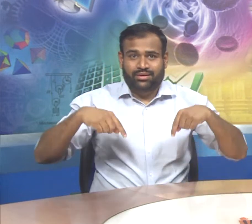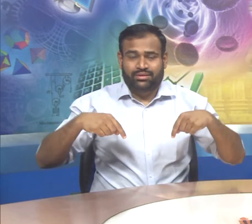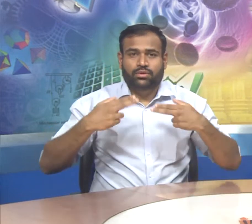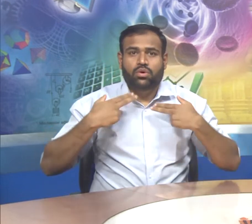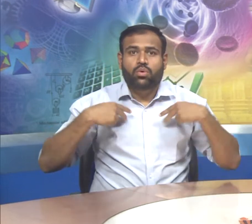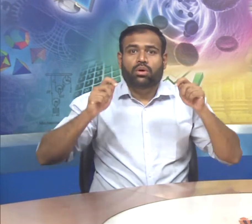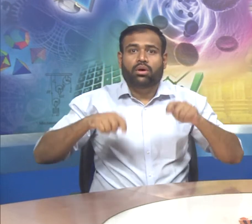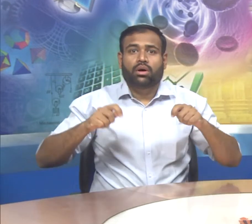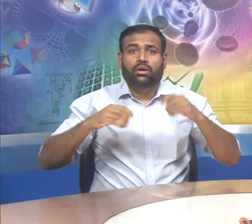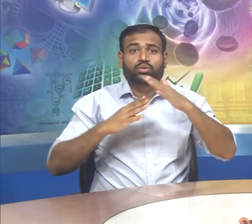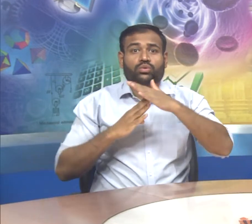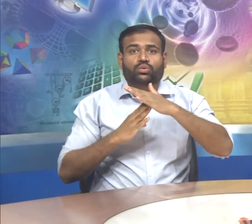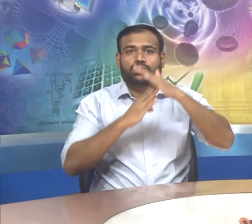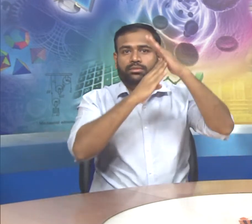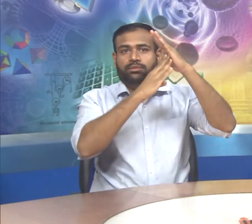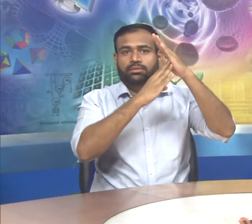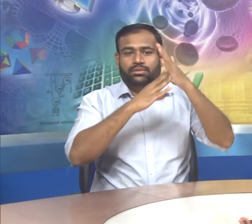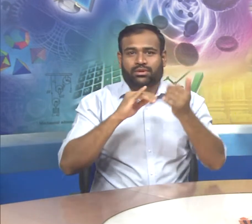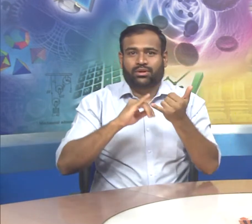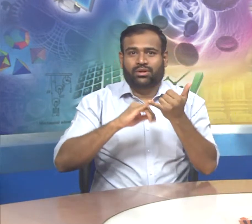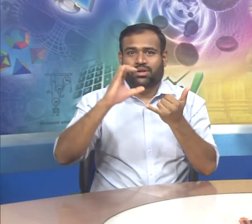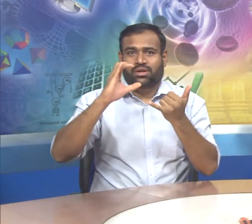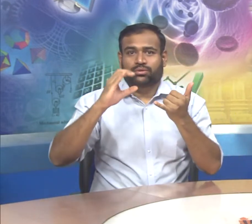Today's topic is Supreme Court of India.